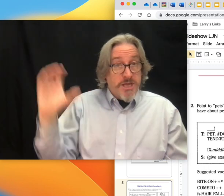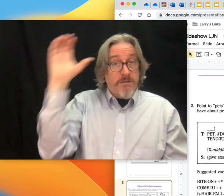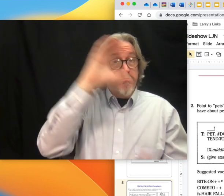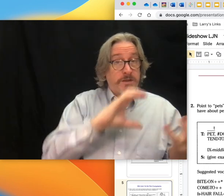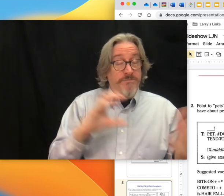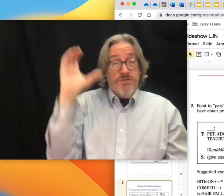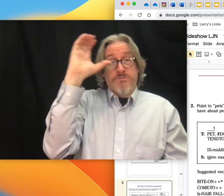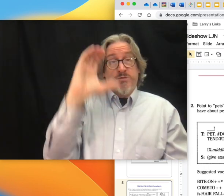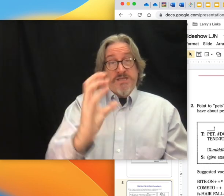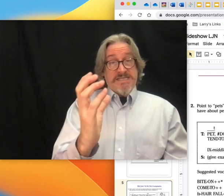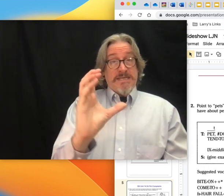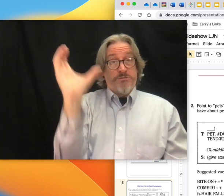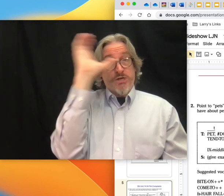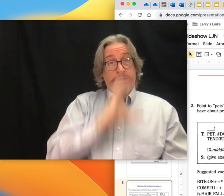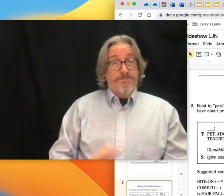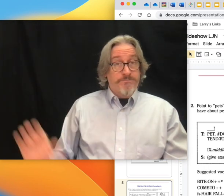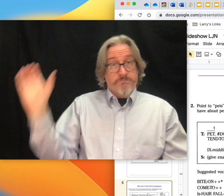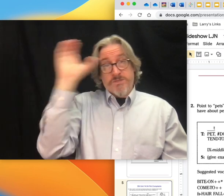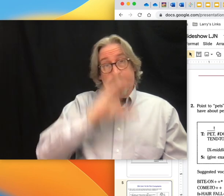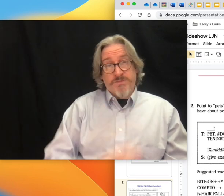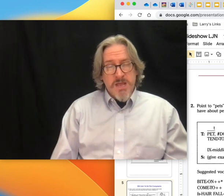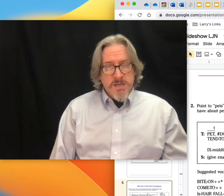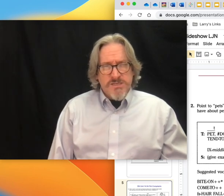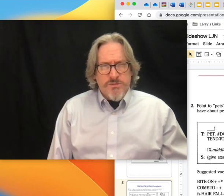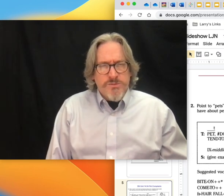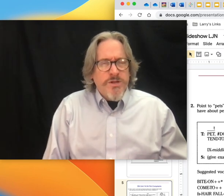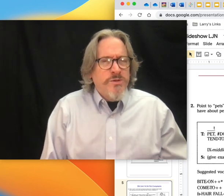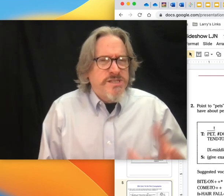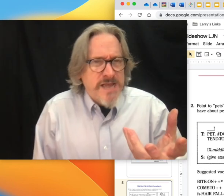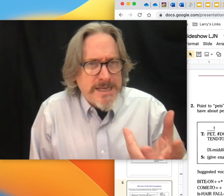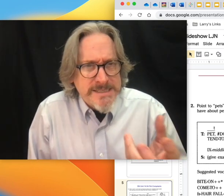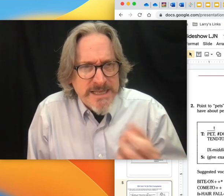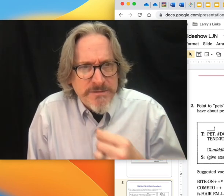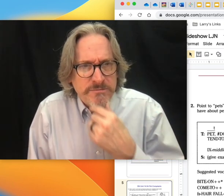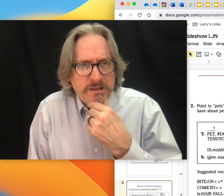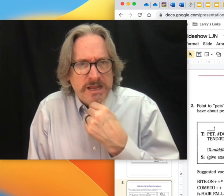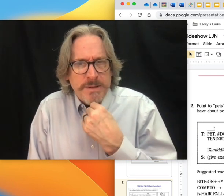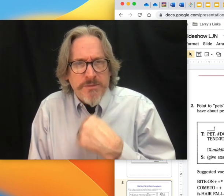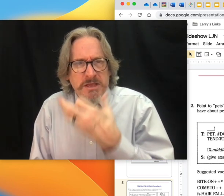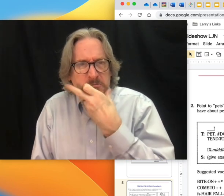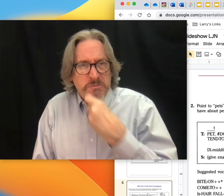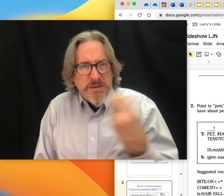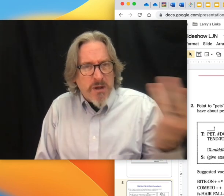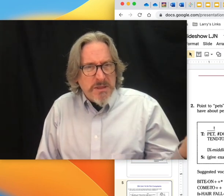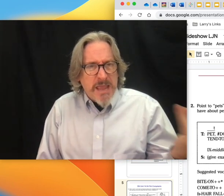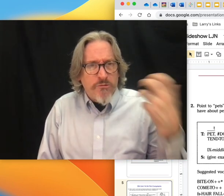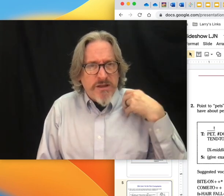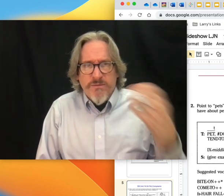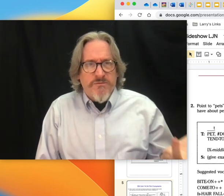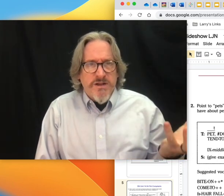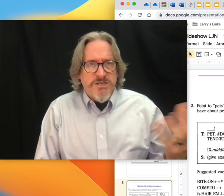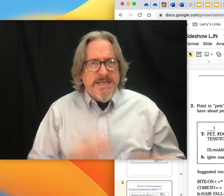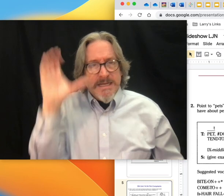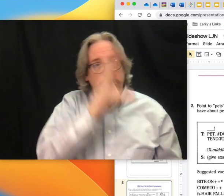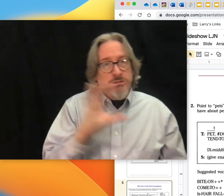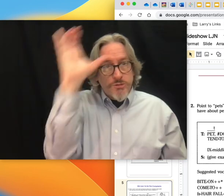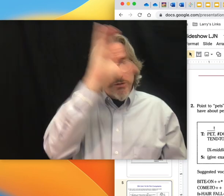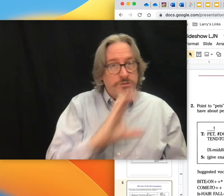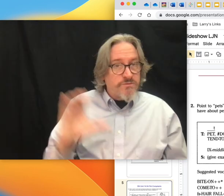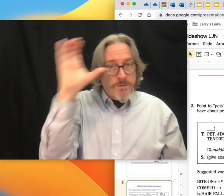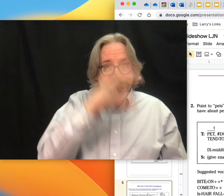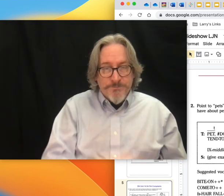chercher, right? So with a C, chercher. So one of those signs that a lot of people think that probably came right from the French Sign